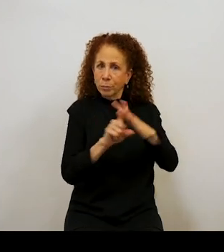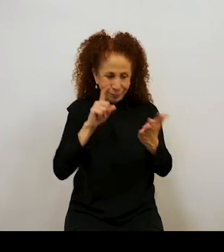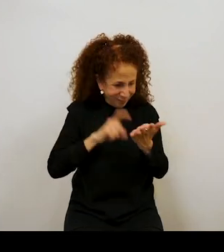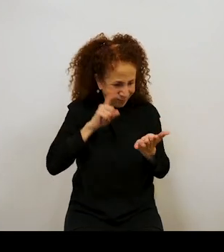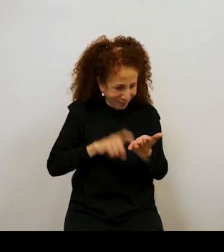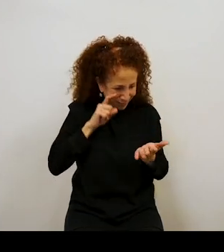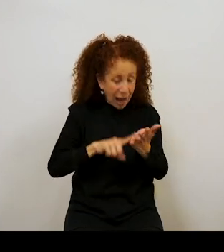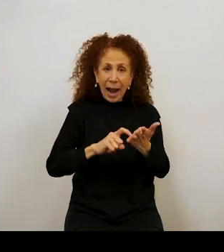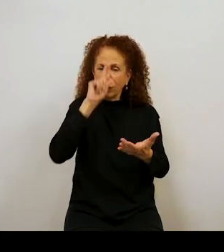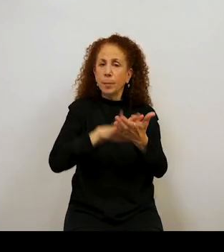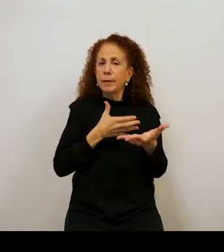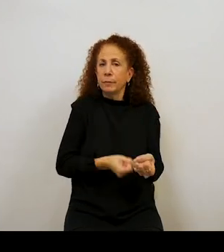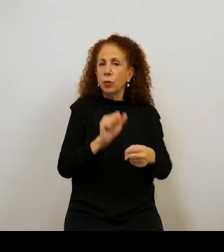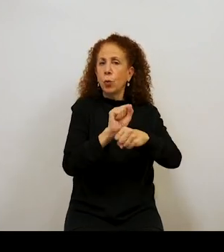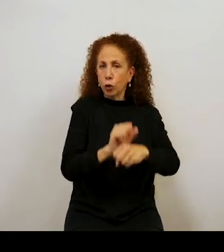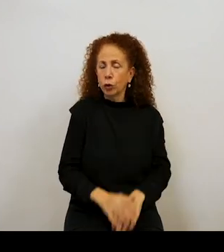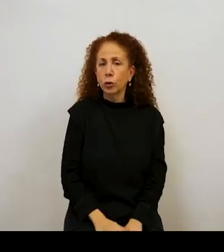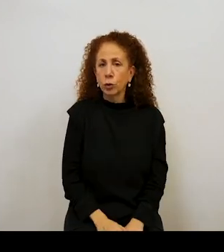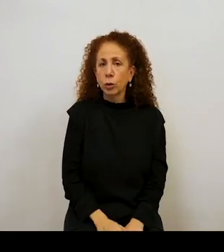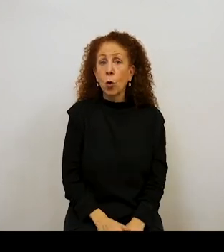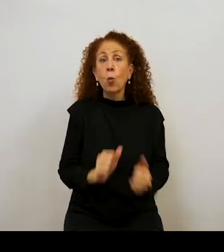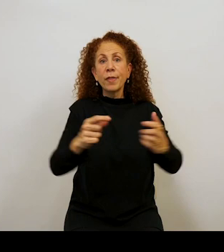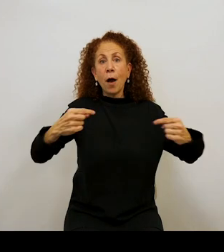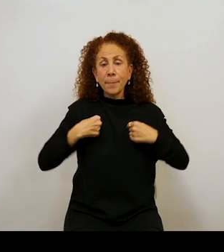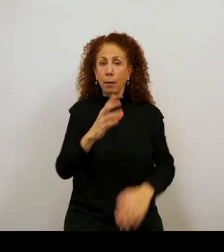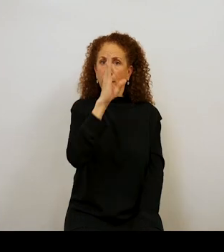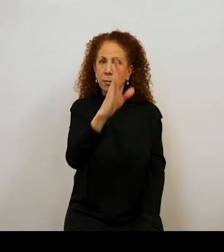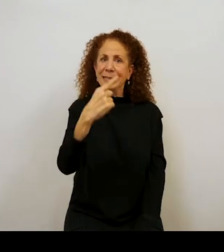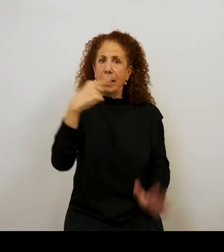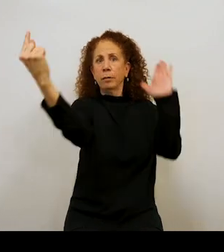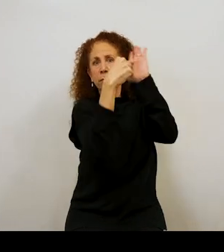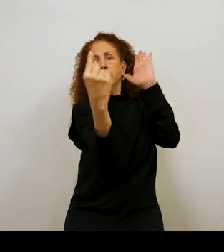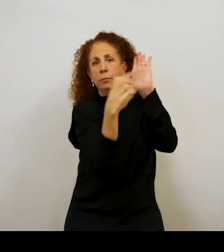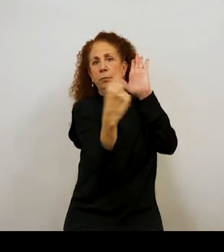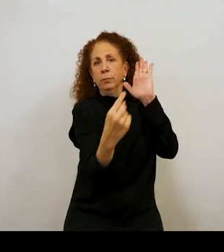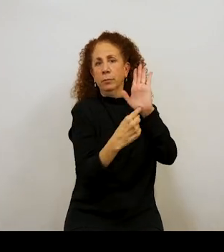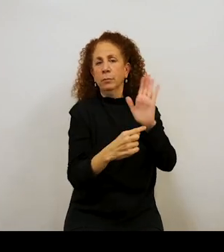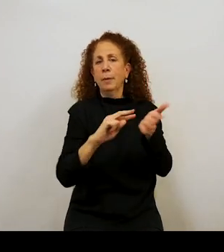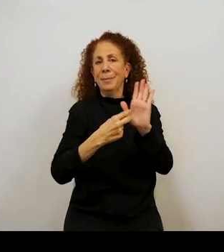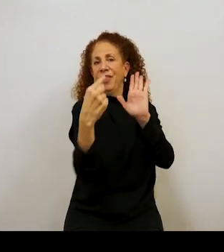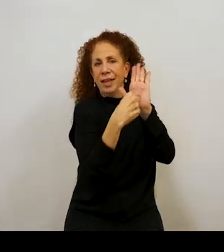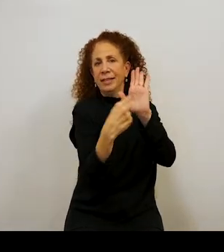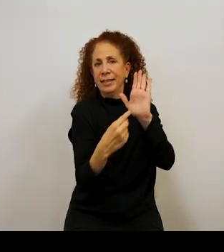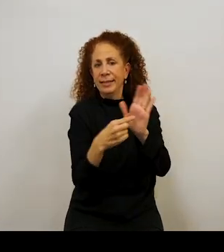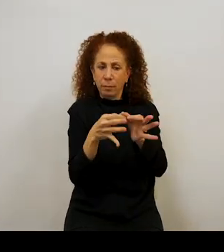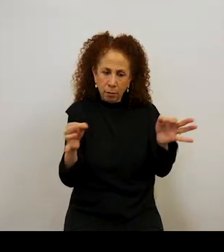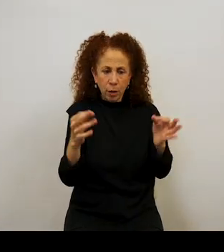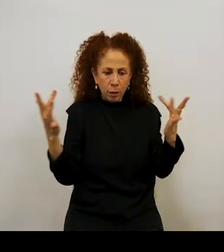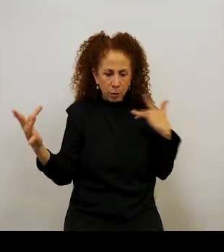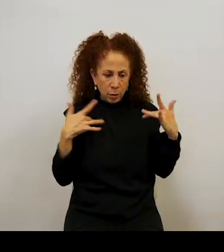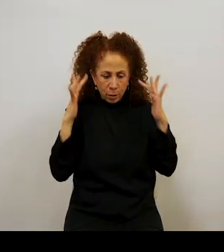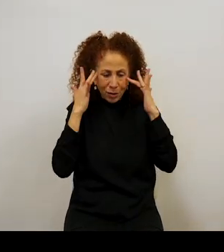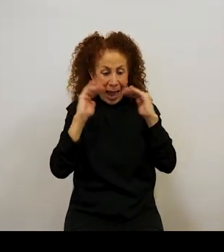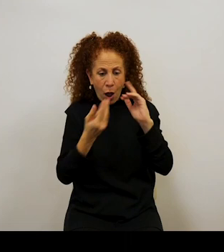have to believe, in the work, without me sitting down and saying, is this sentence going to be read this way or that way?